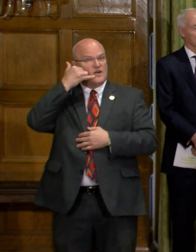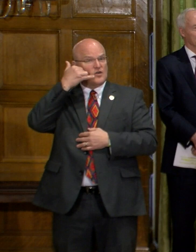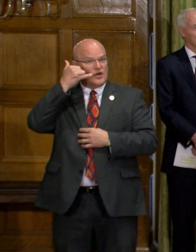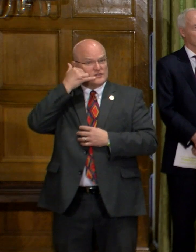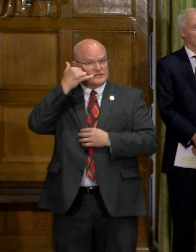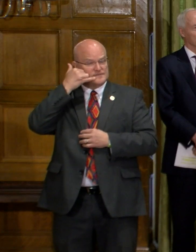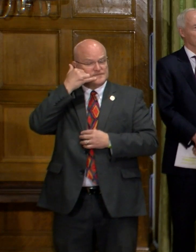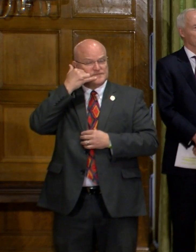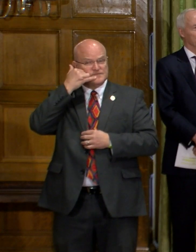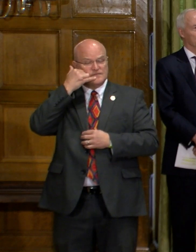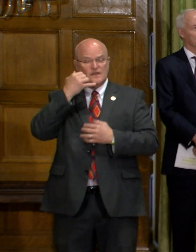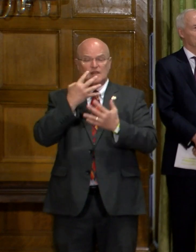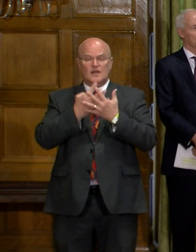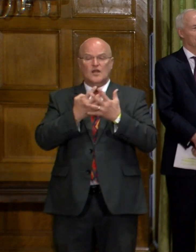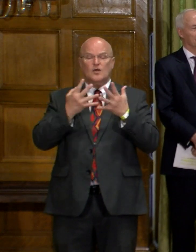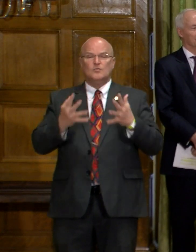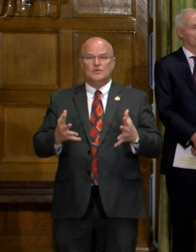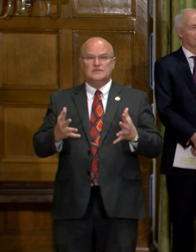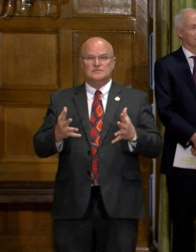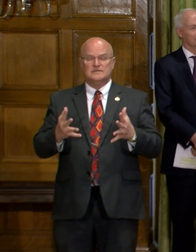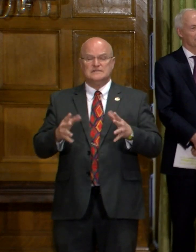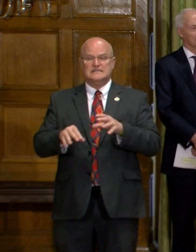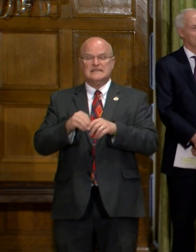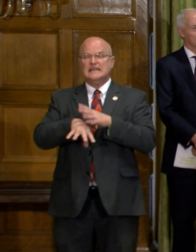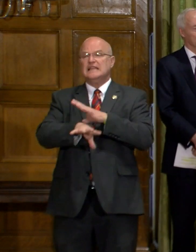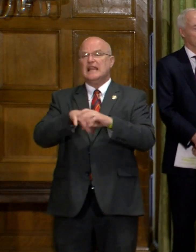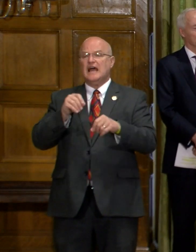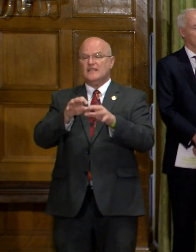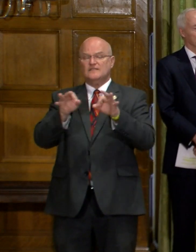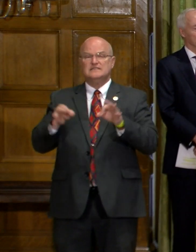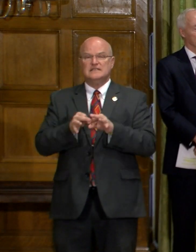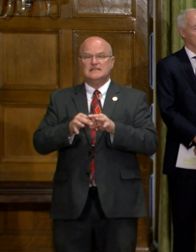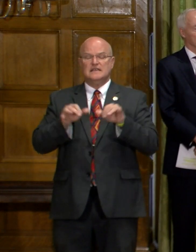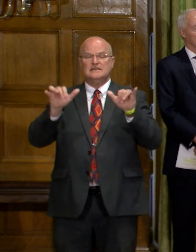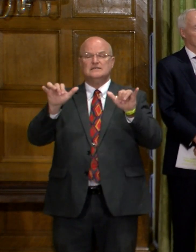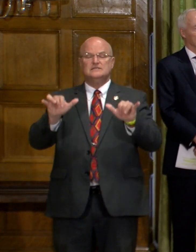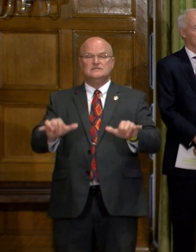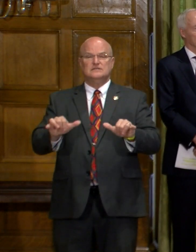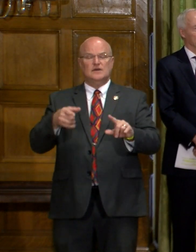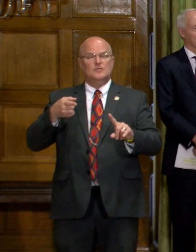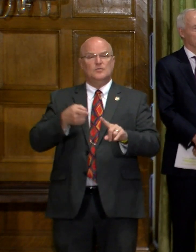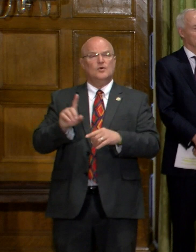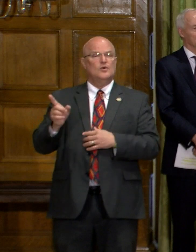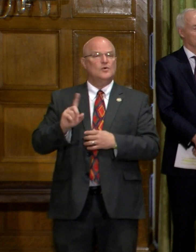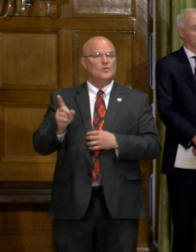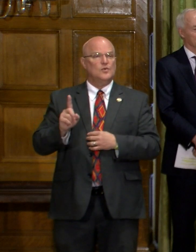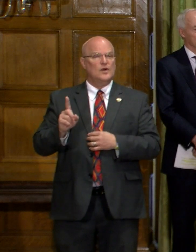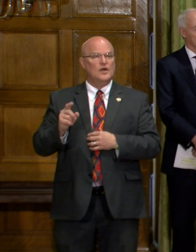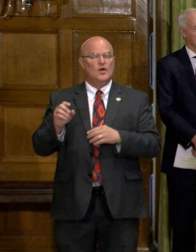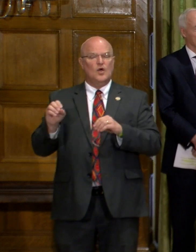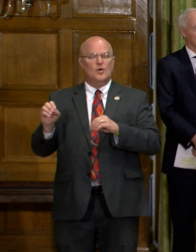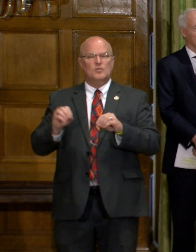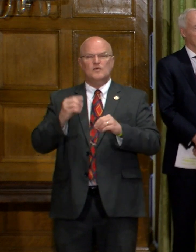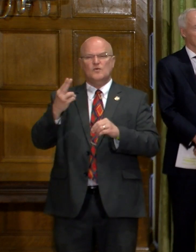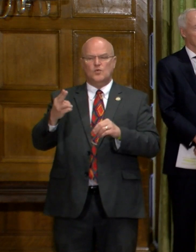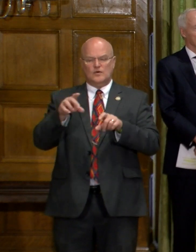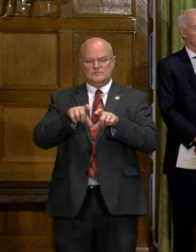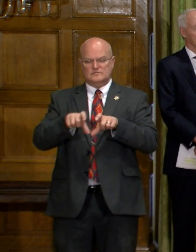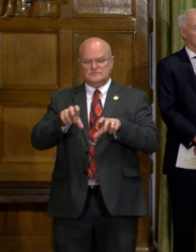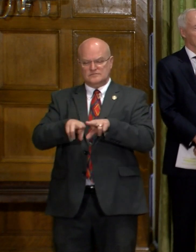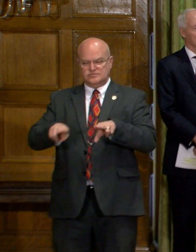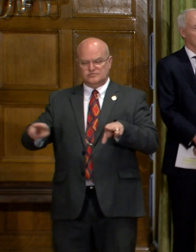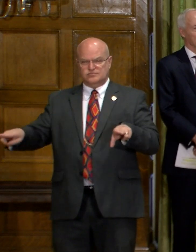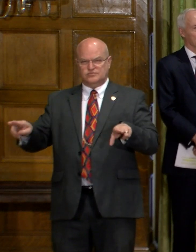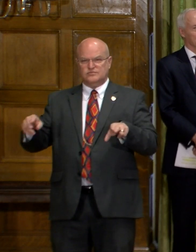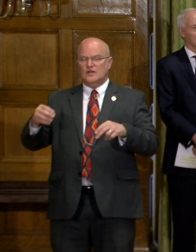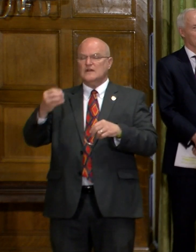calls. Our inmate movement inside of our facilities has basically come to a point where we're moving one barracks at a time, and